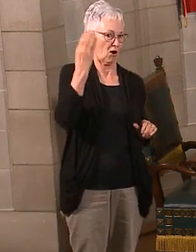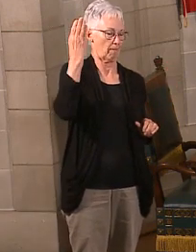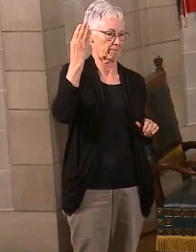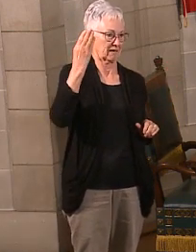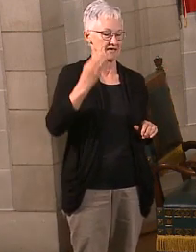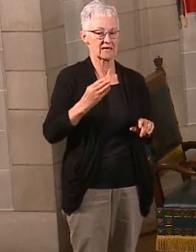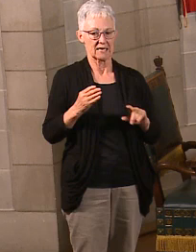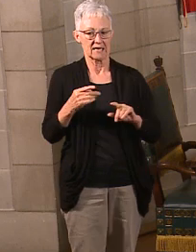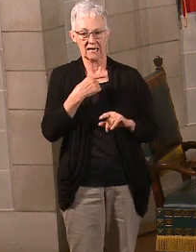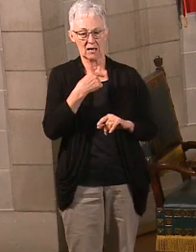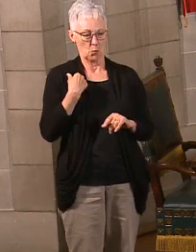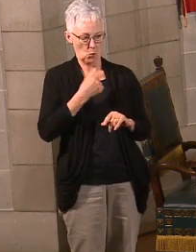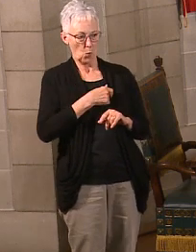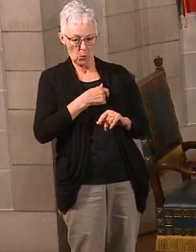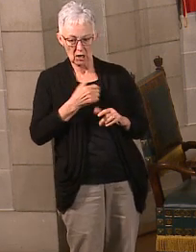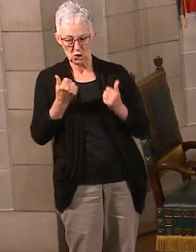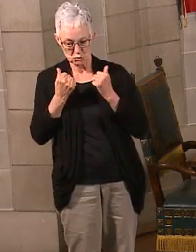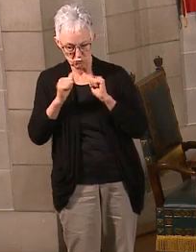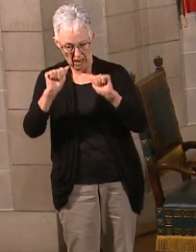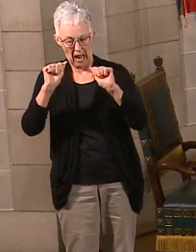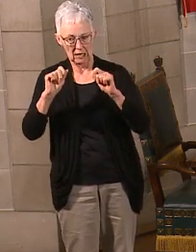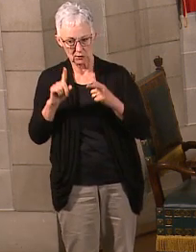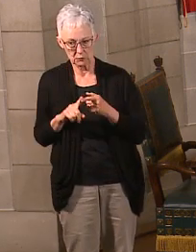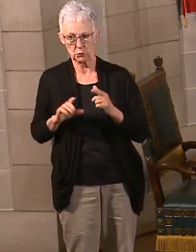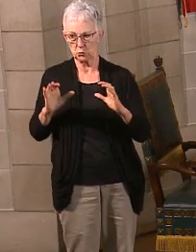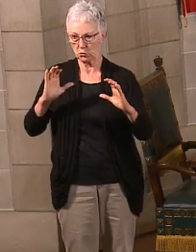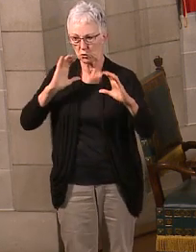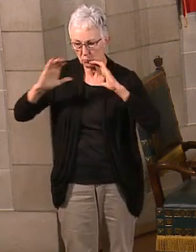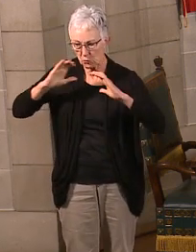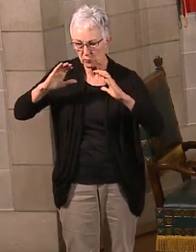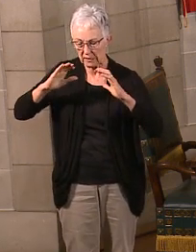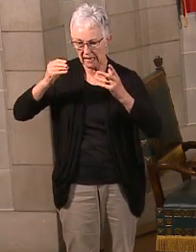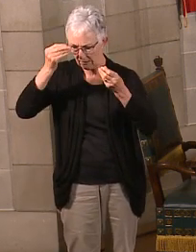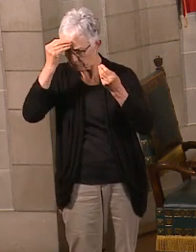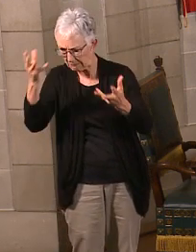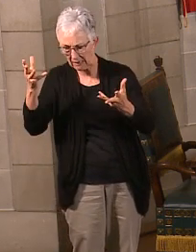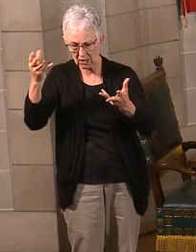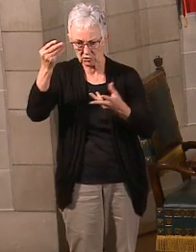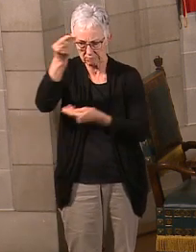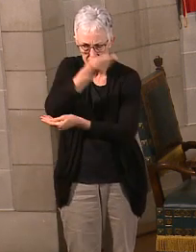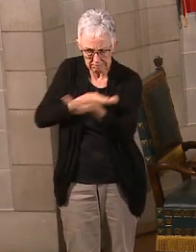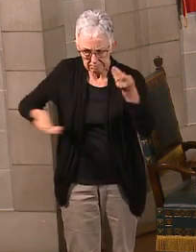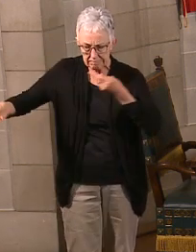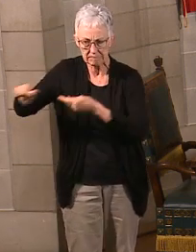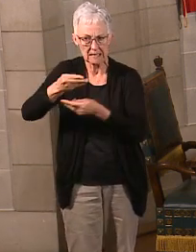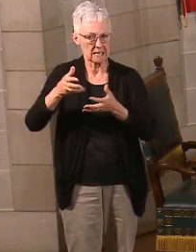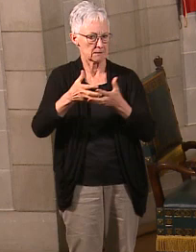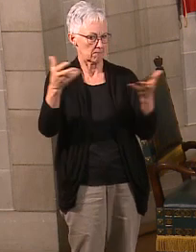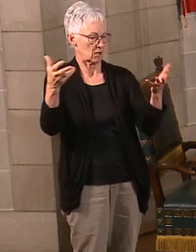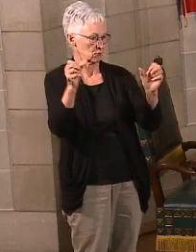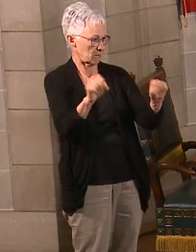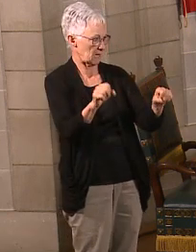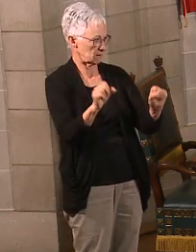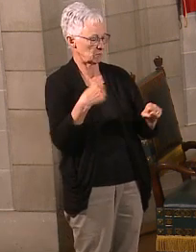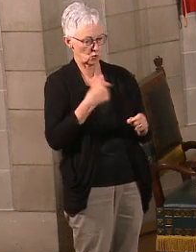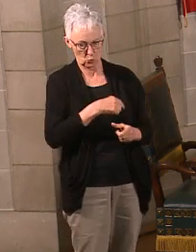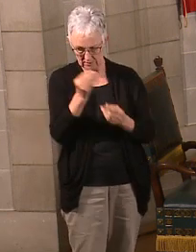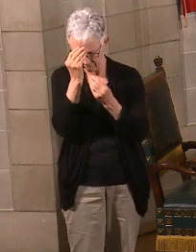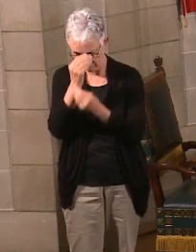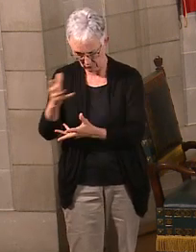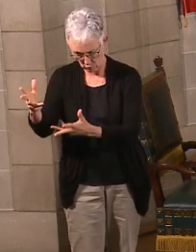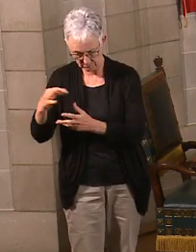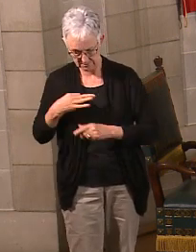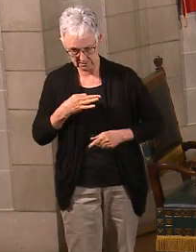bar he sets, but we're doing, I think, an excellent job. We have ongoing communication to staff, to the inmate population. I